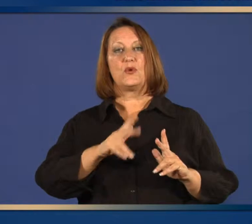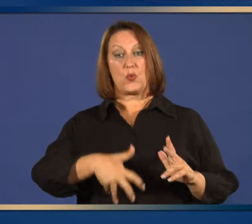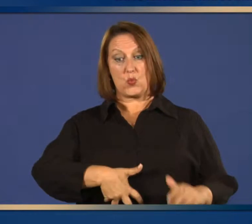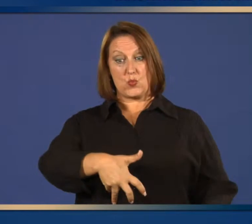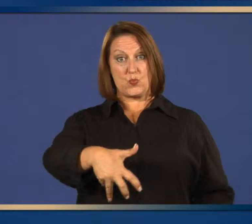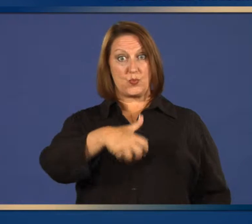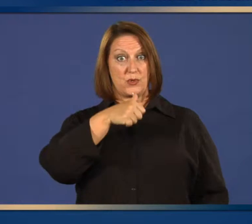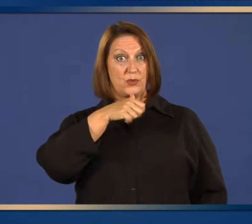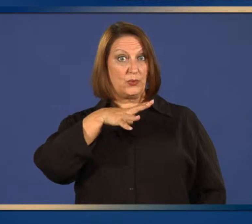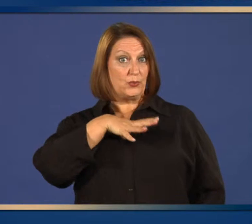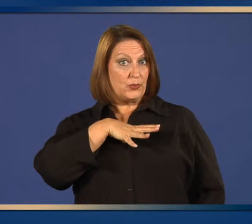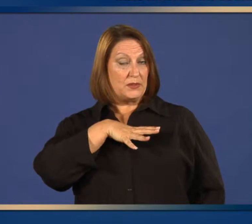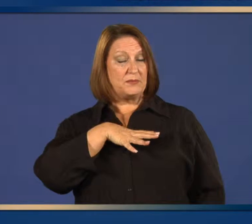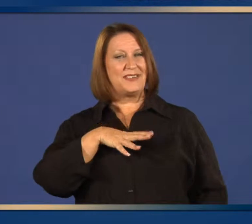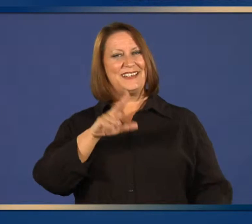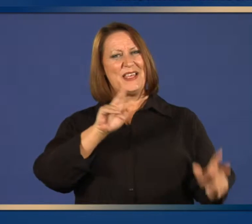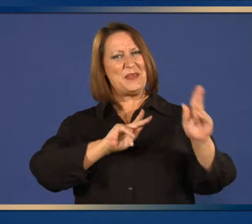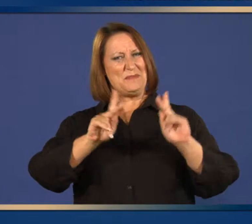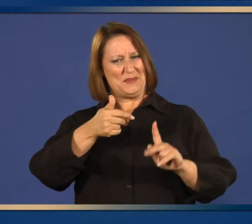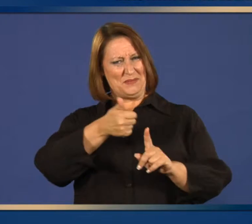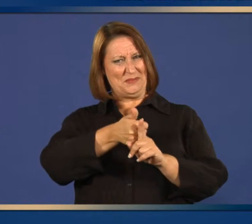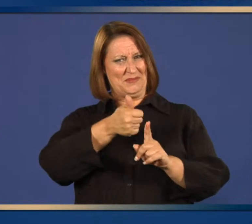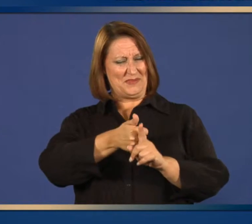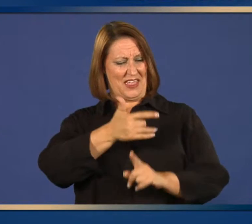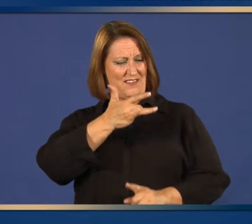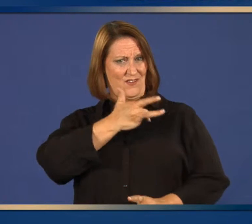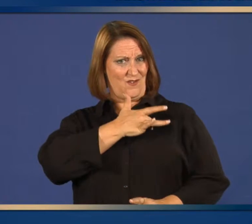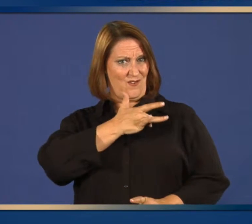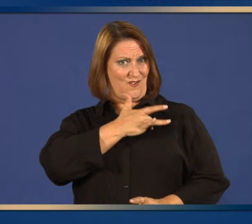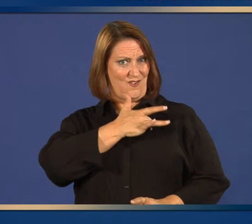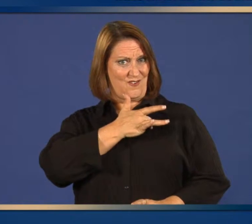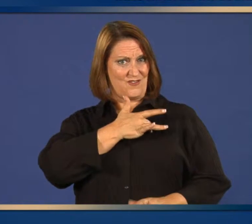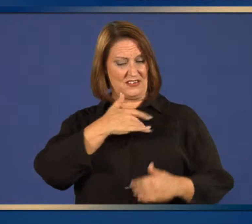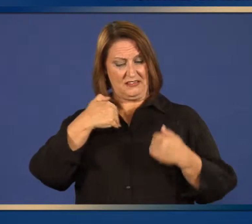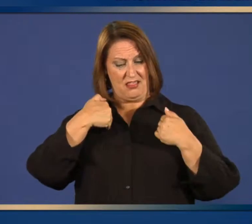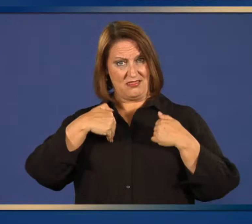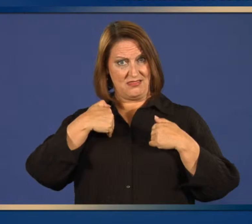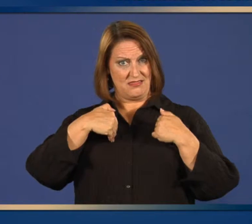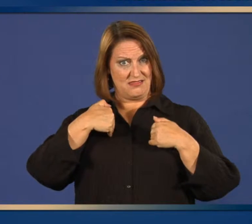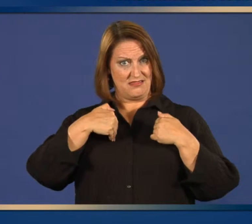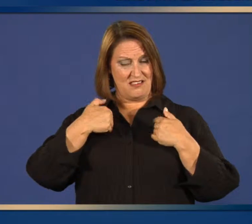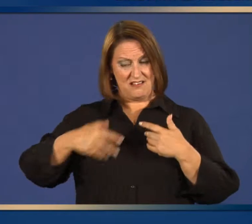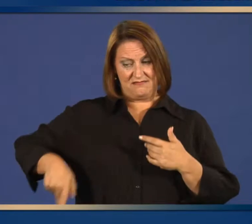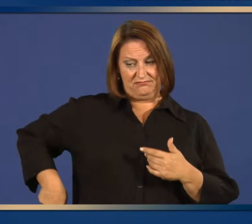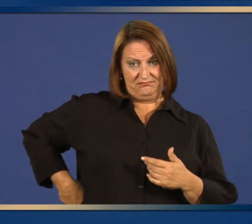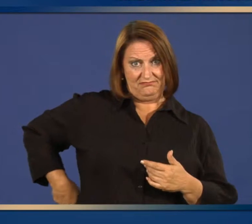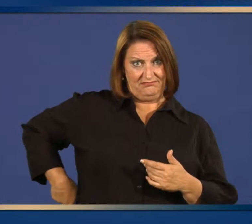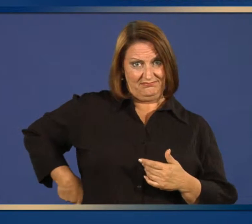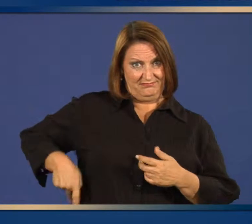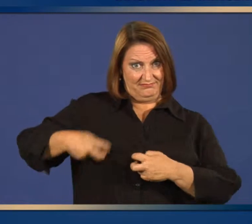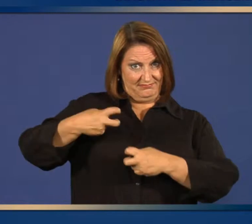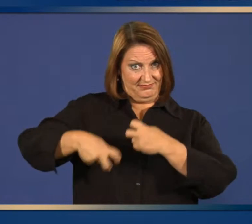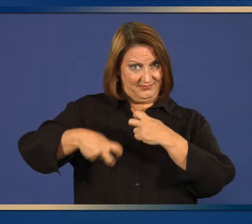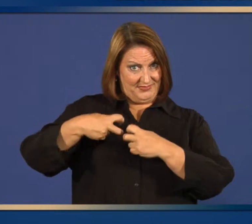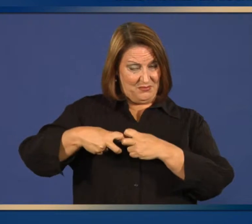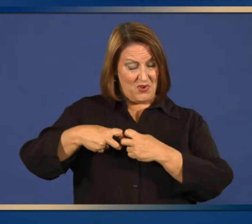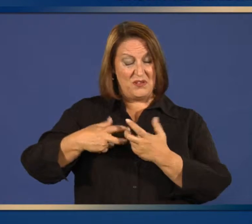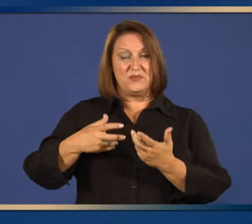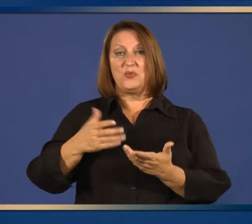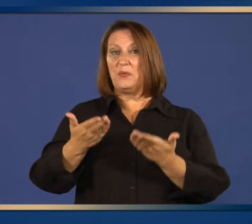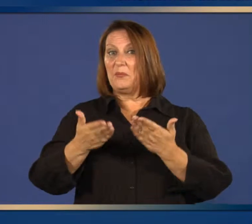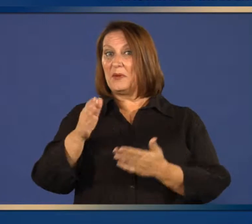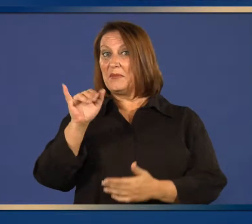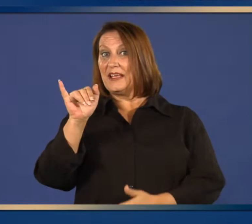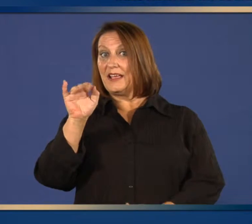such as heart, lung, or kidney disease, or a weakened immune system, can get